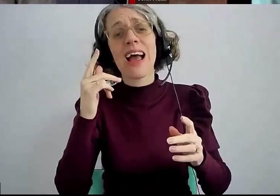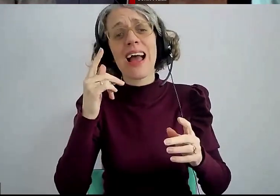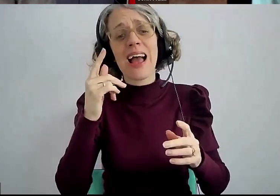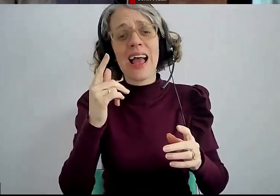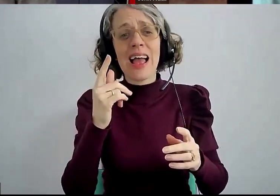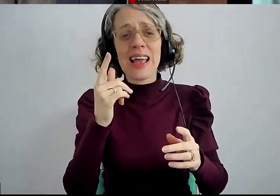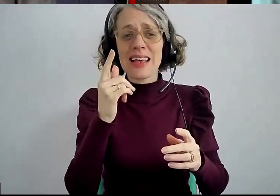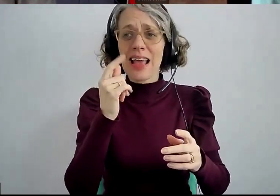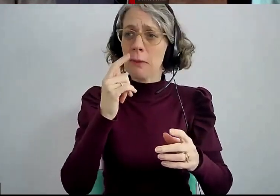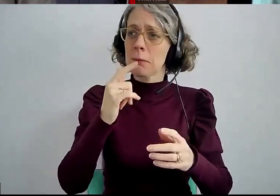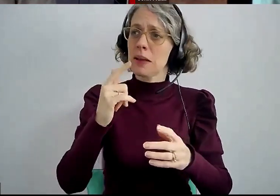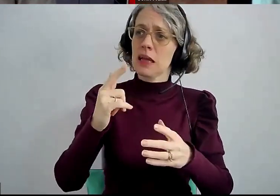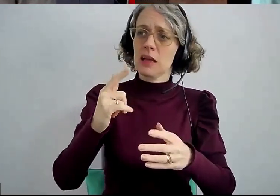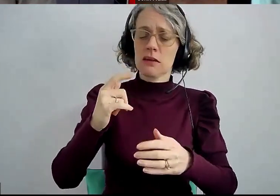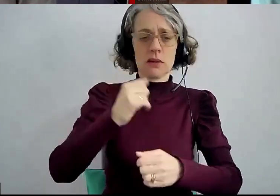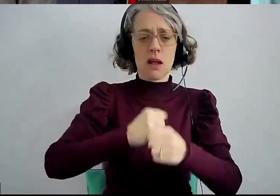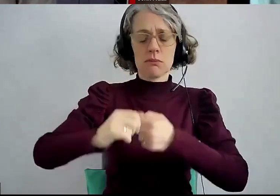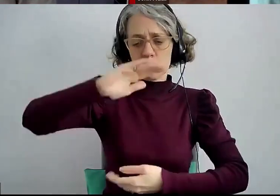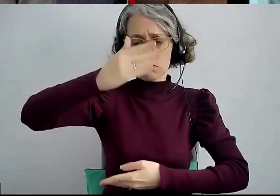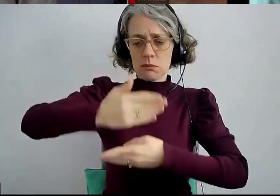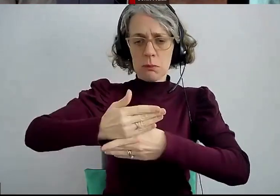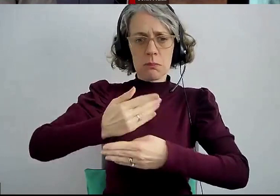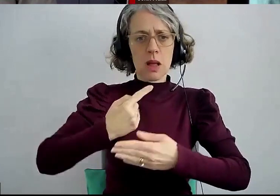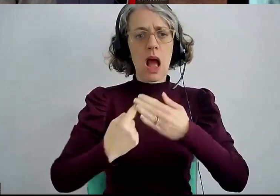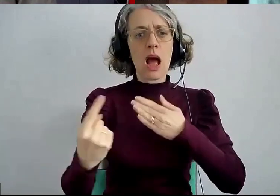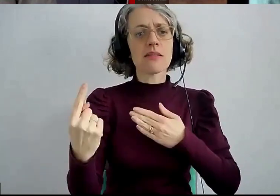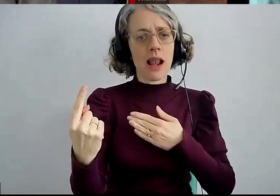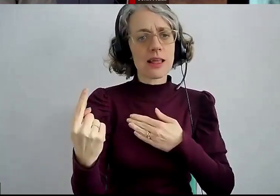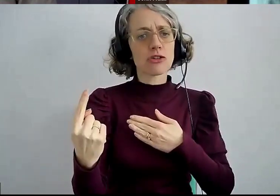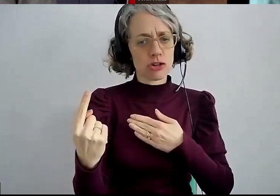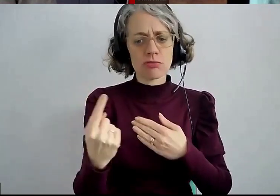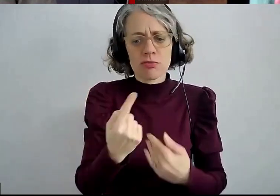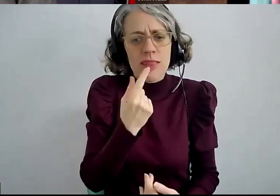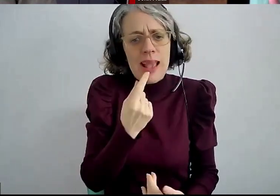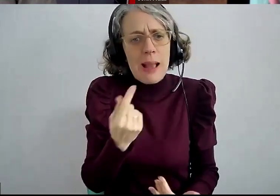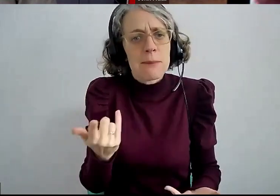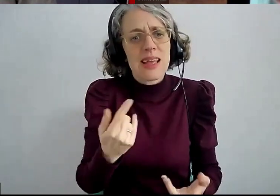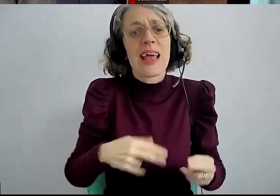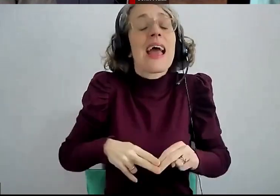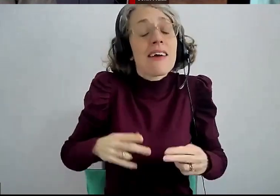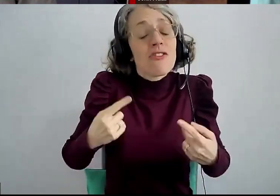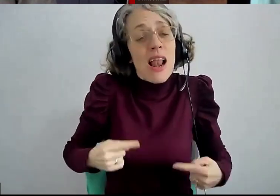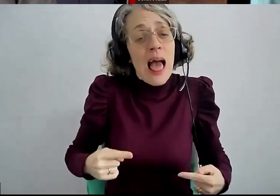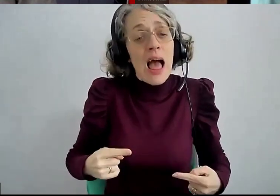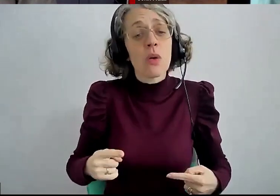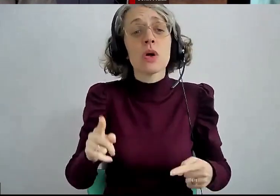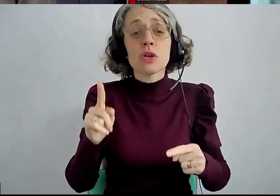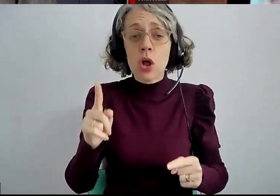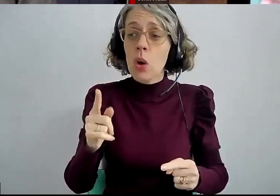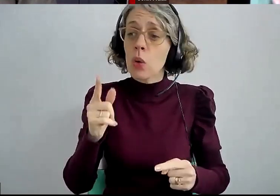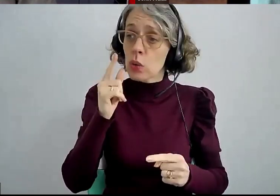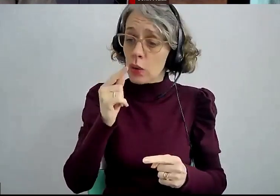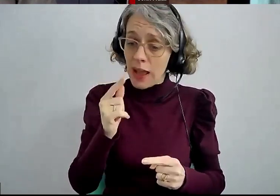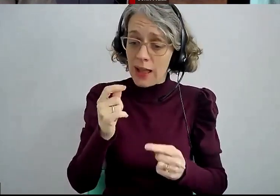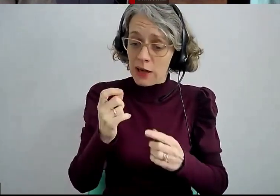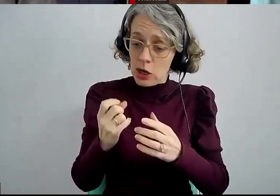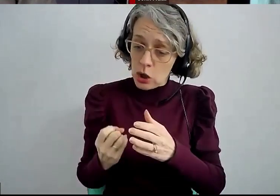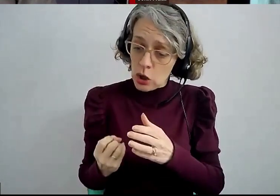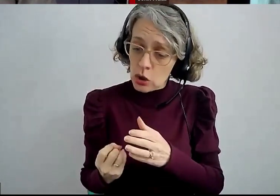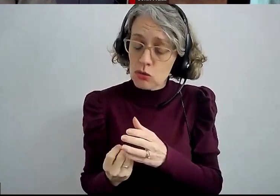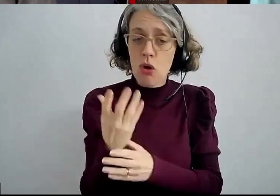off isolationist things. So not only can you grow and develop as leaders in the